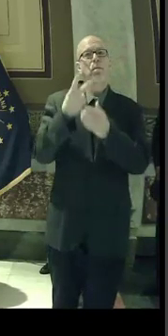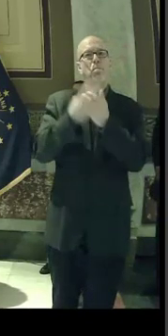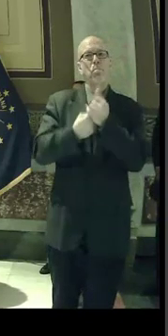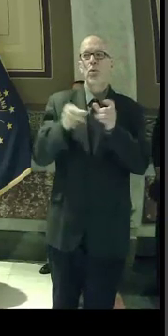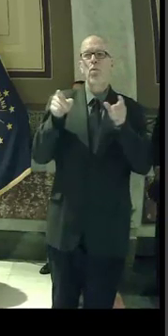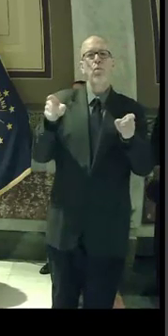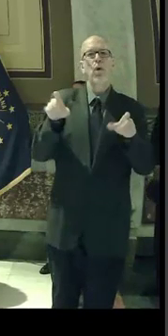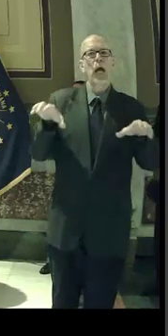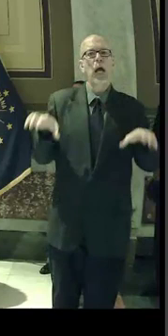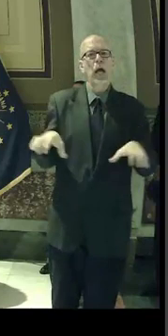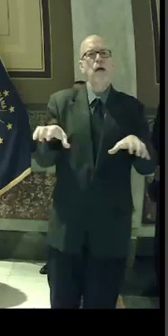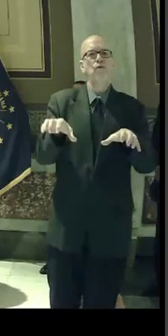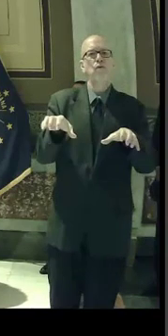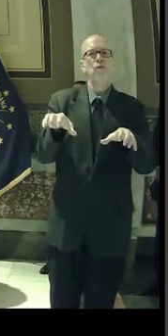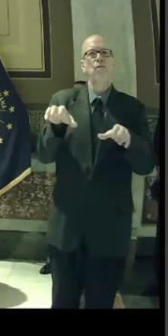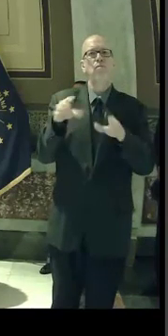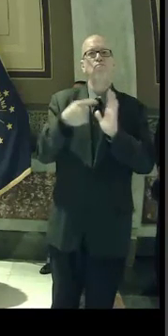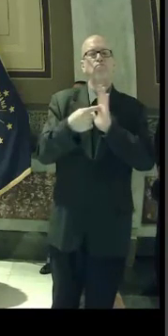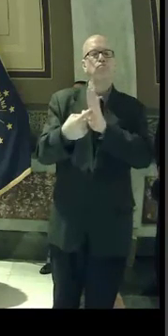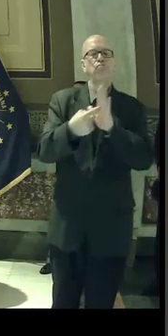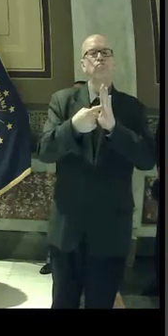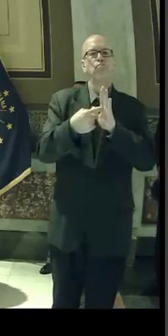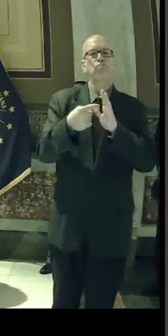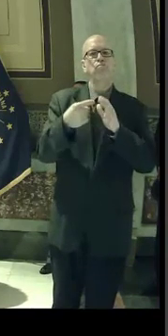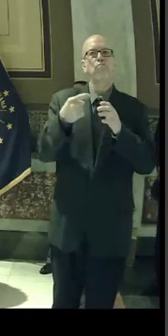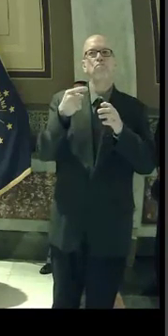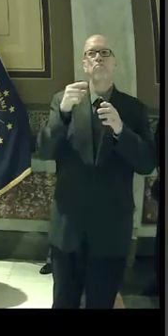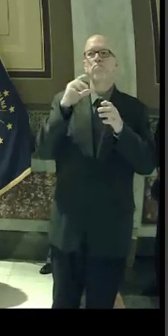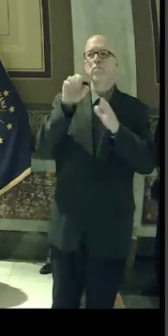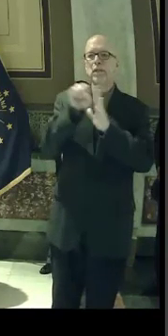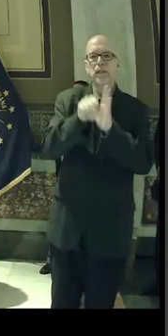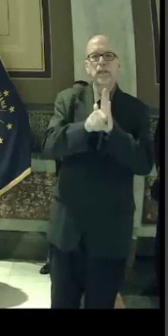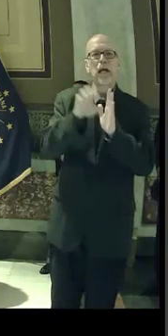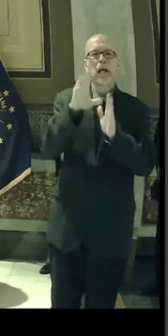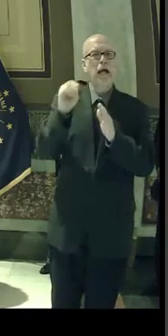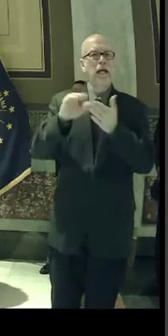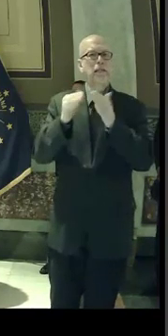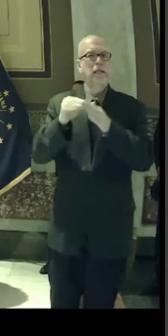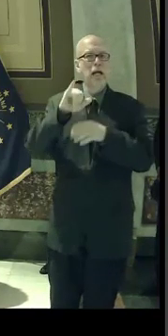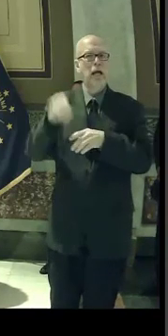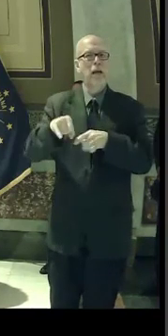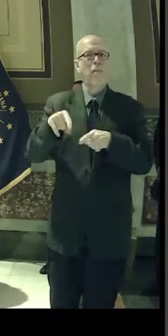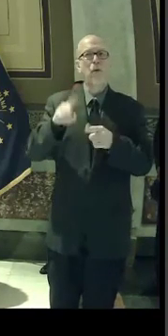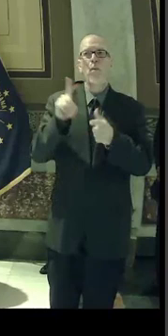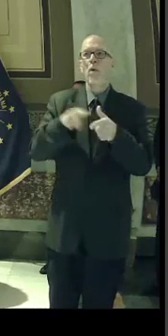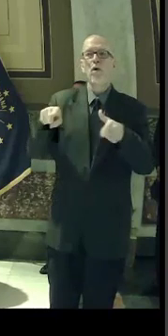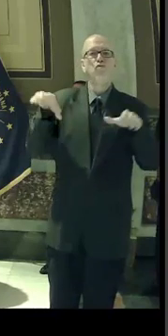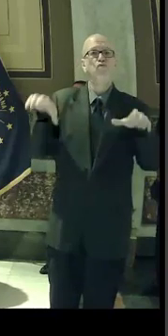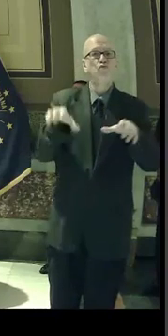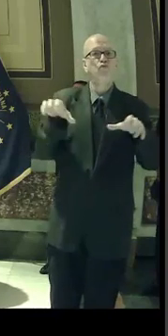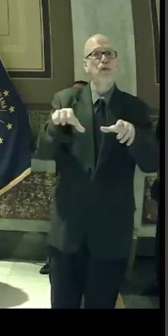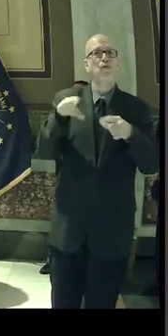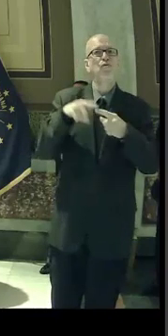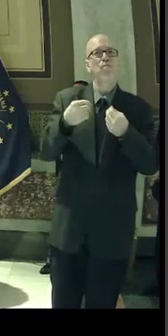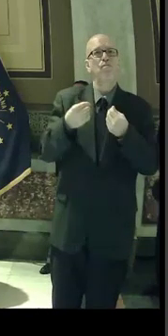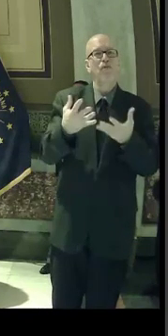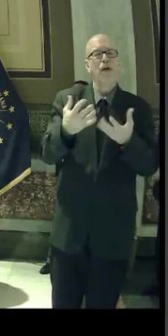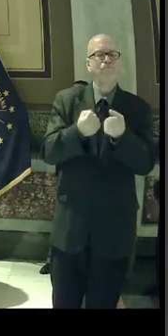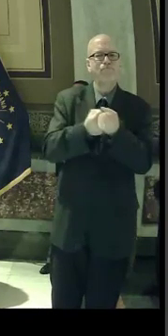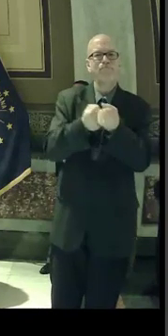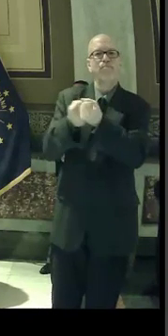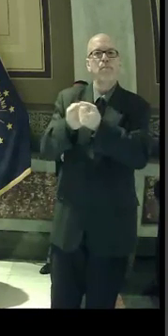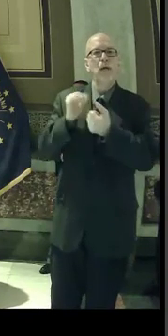actions and all that the state and the city of Indianapolis is doing to provide support